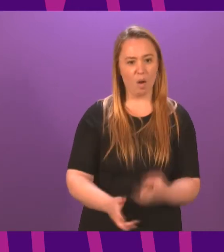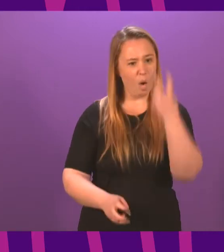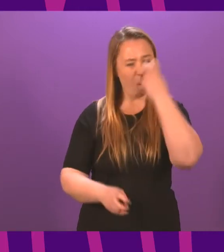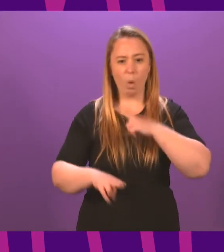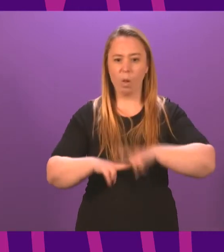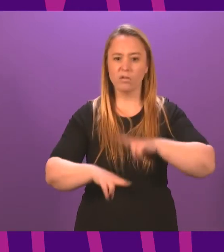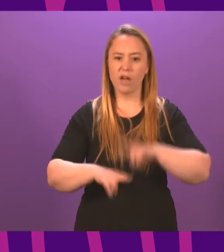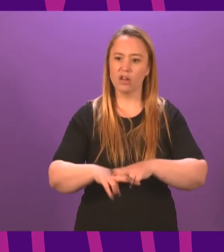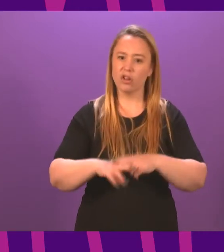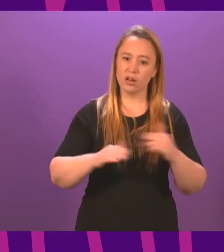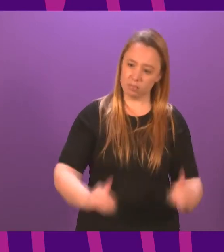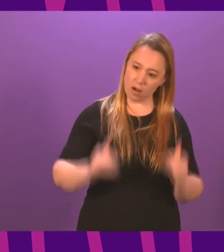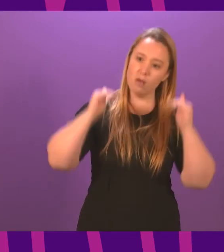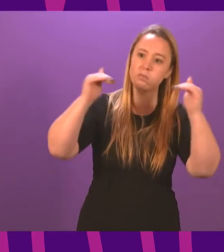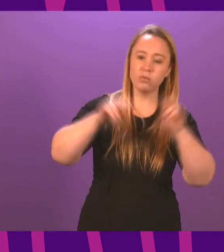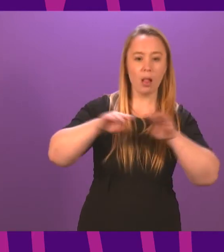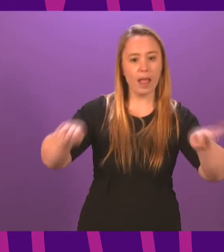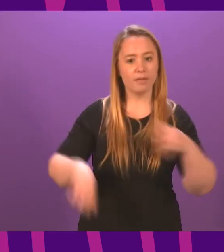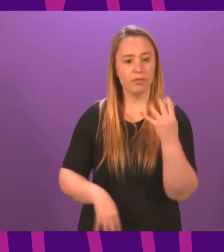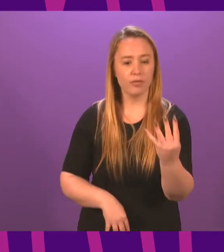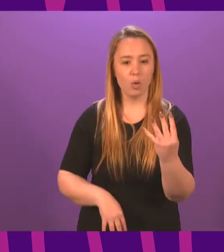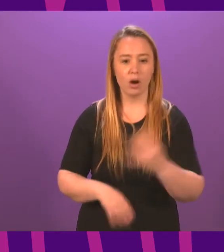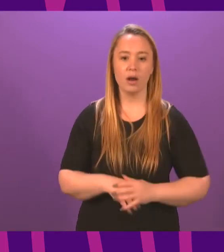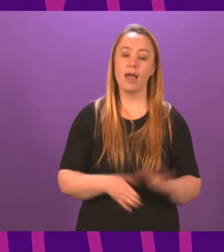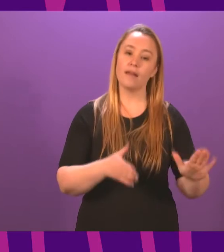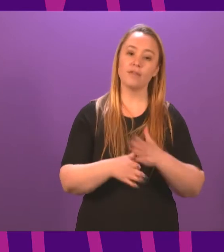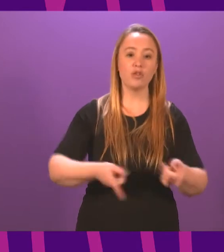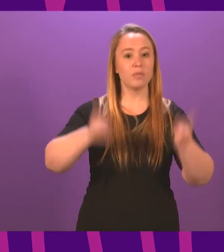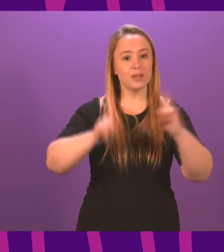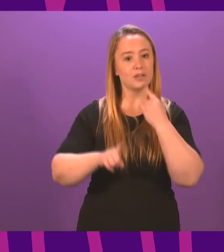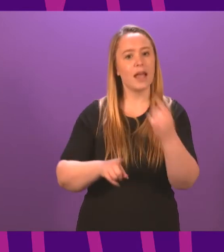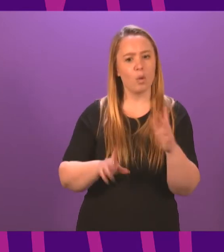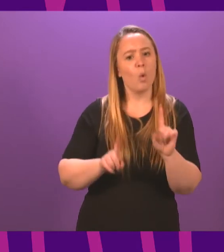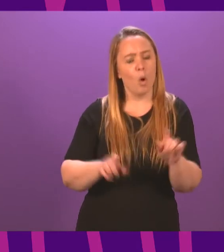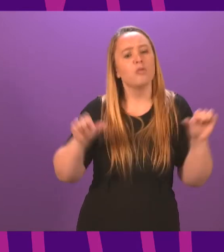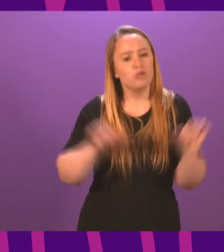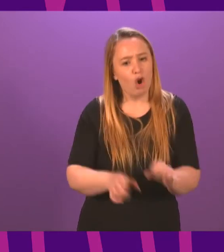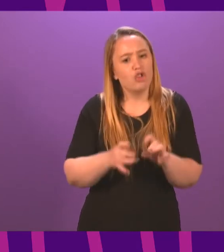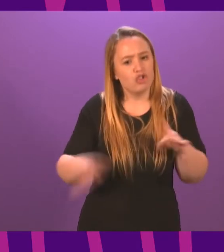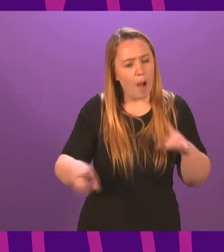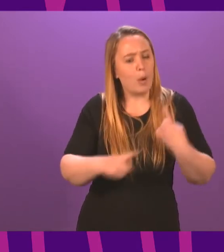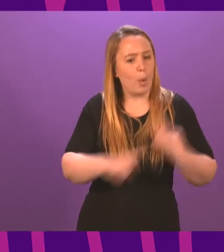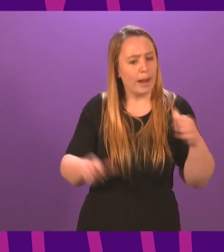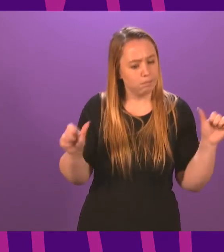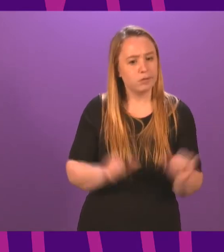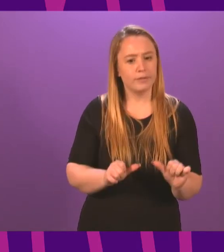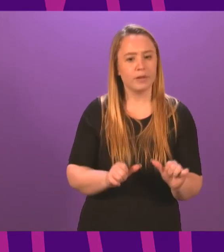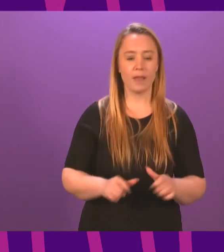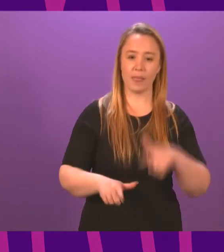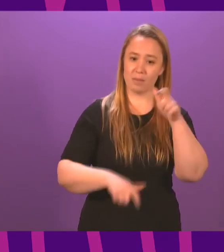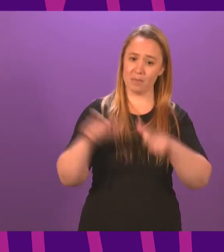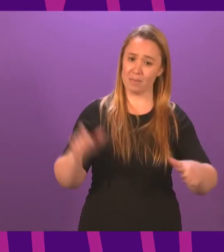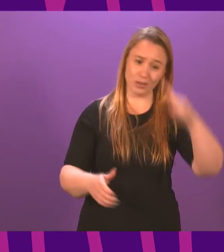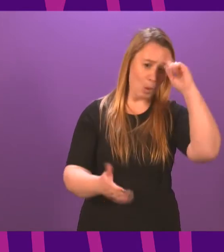measures by moving to level 4, which the First Minister describes yet again as short and sharp. So it's no surprise that many are now finding it hard to believe the